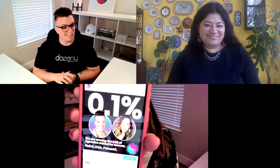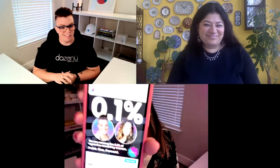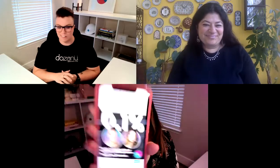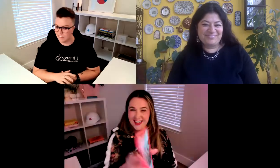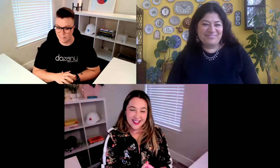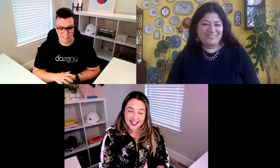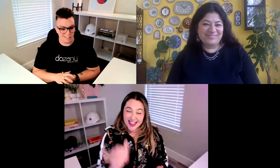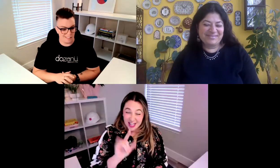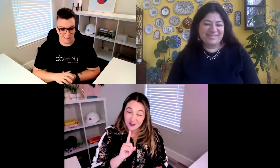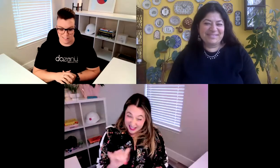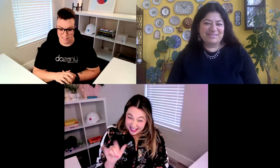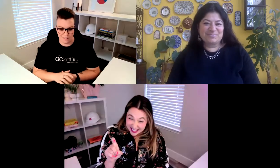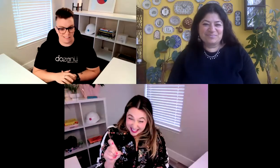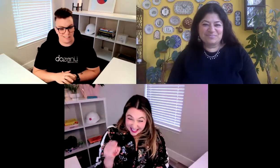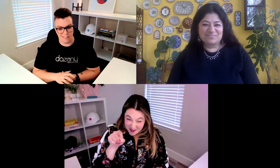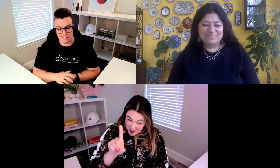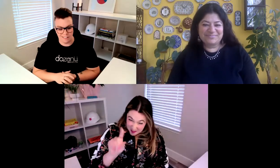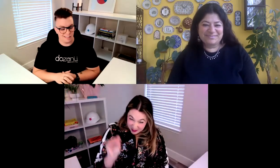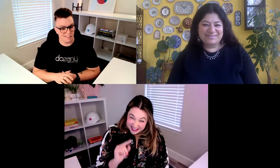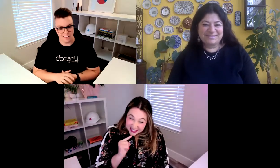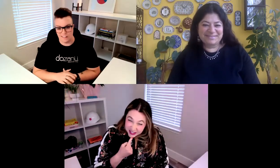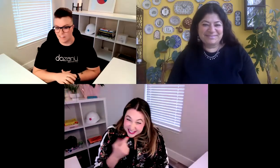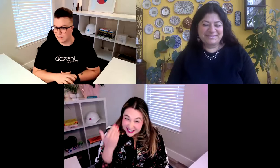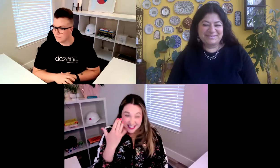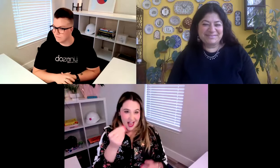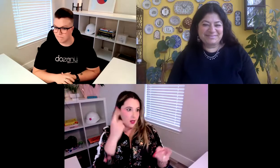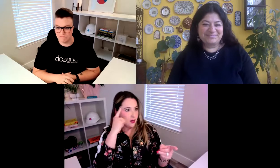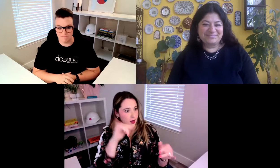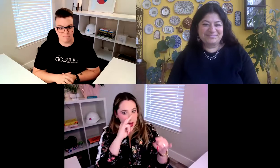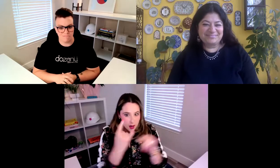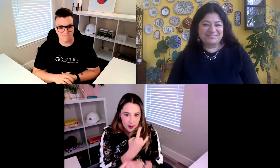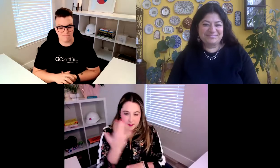post 0.1%. So, I mean, that's really it.